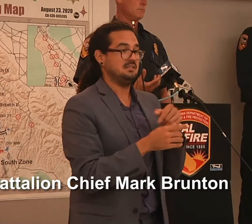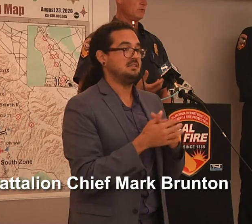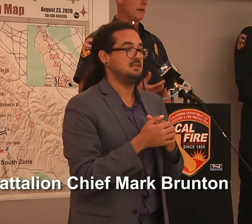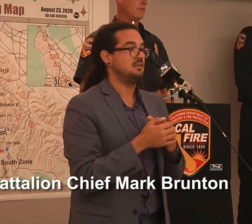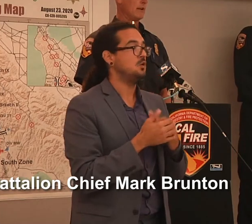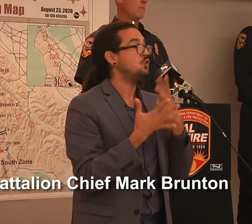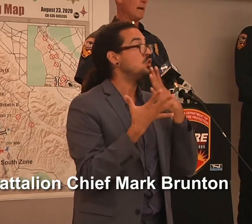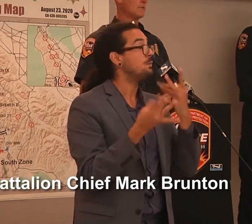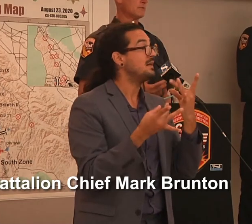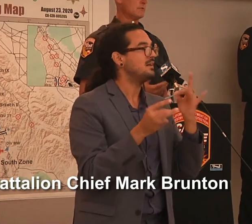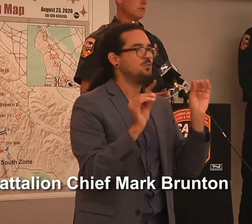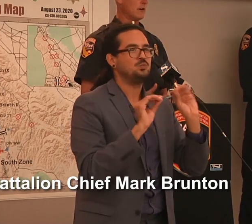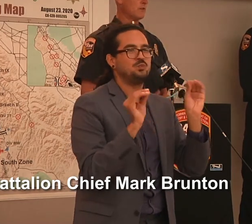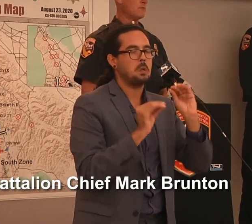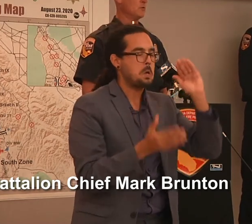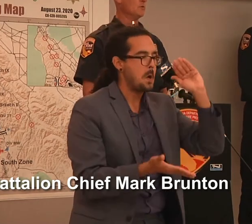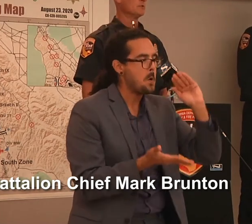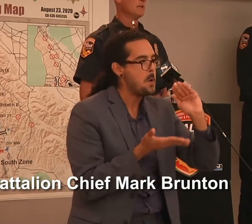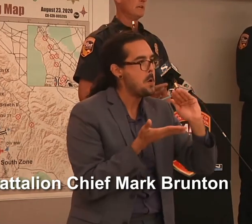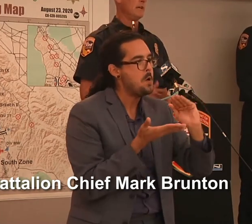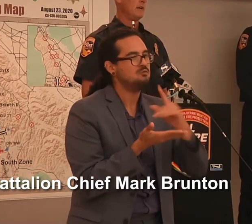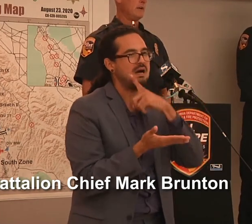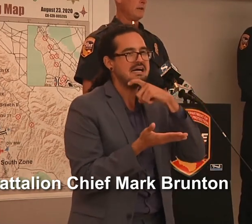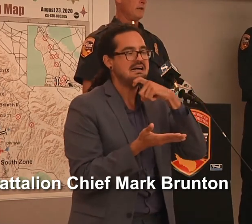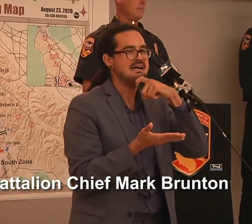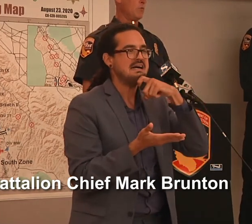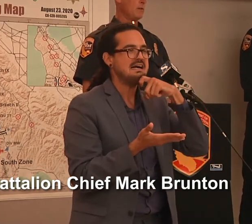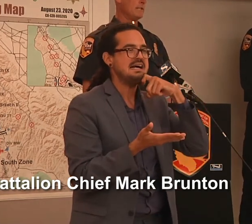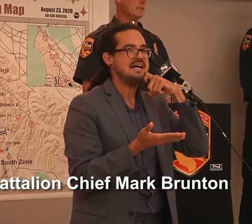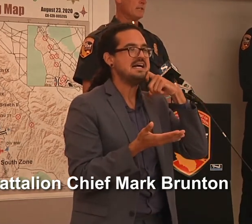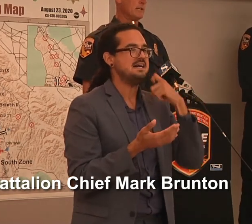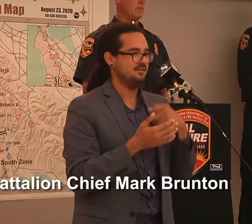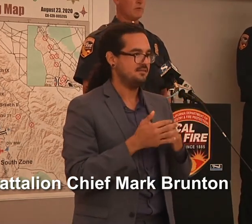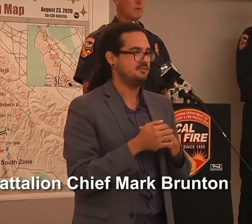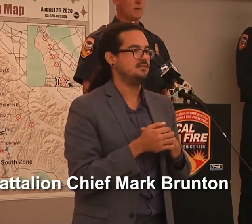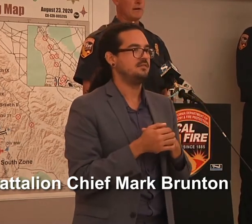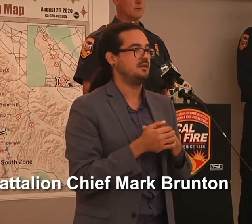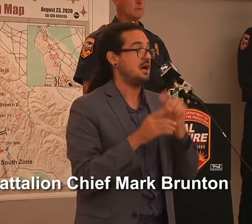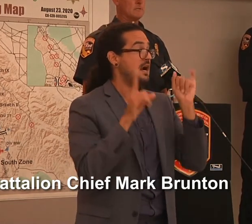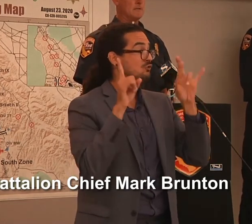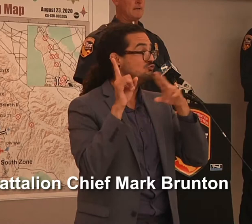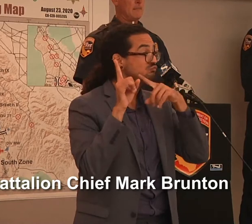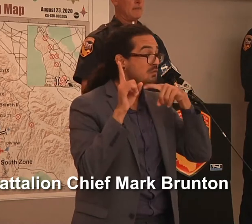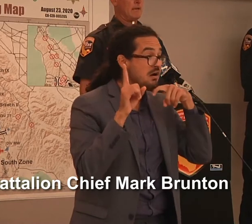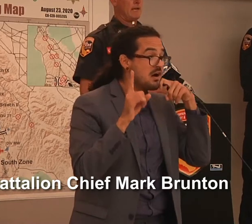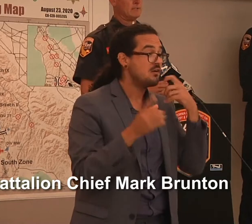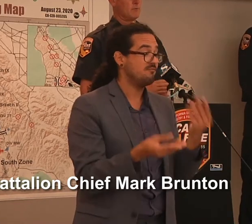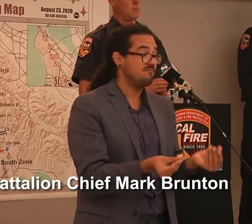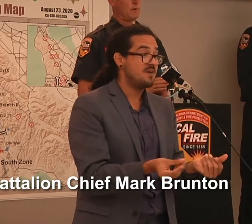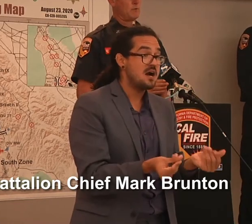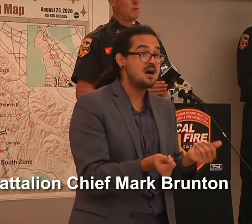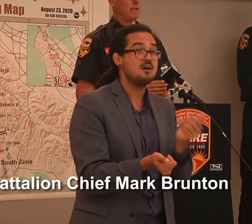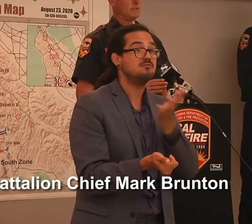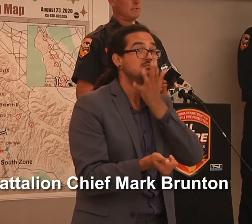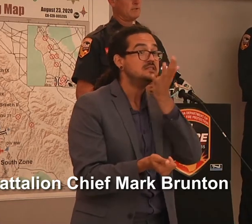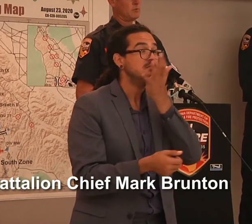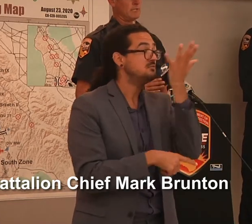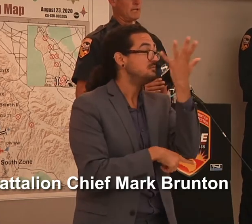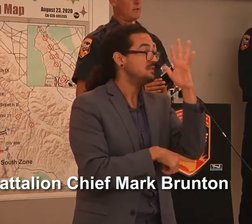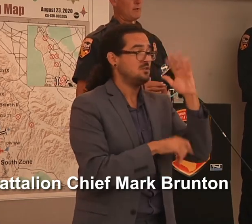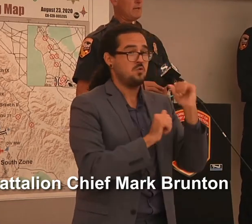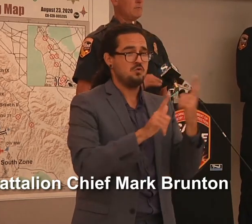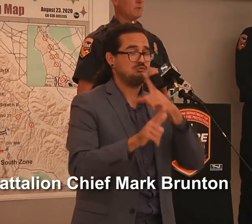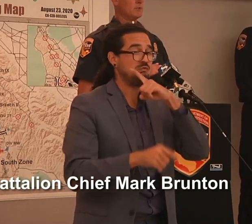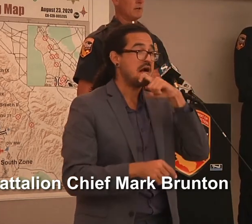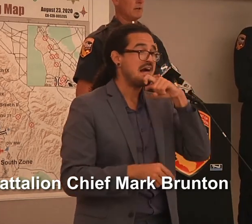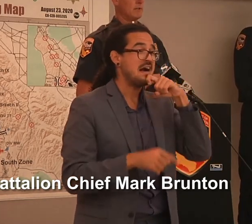which the drier the air mass, the drier the fuels, and in more intensity with our fires. As the week progressed towards